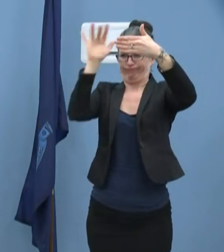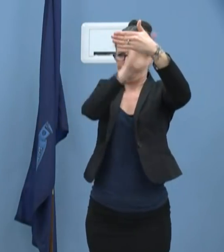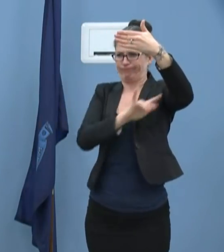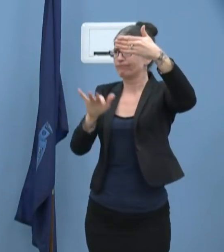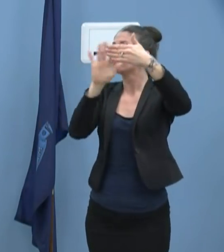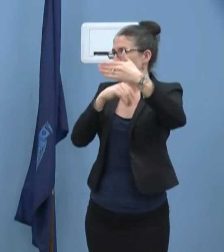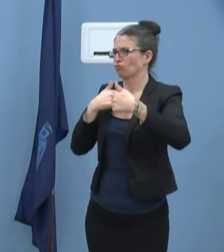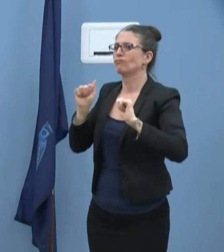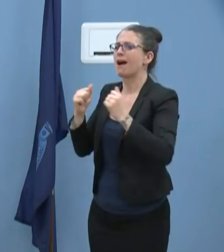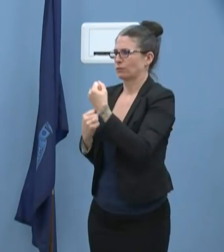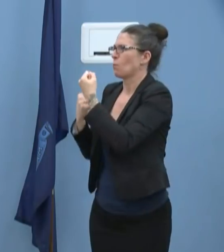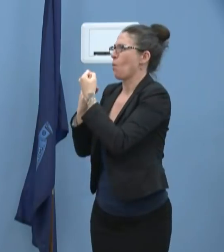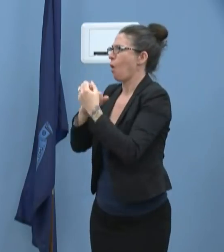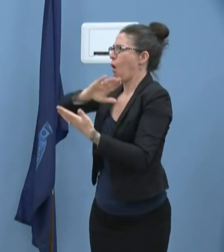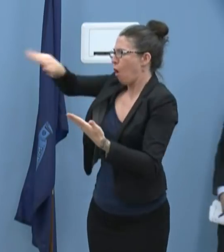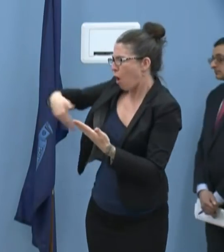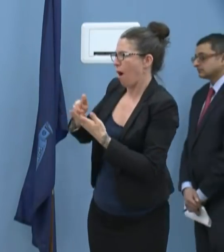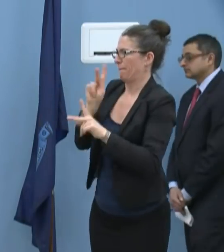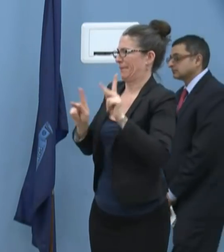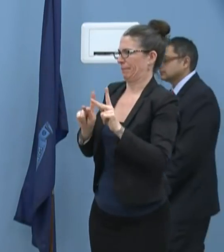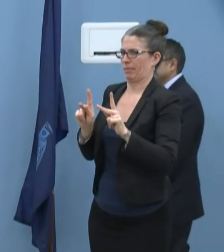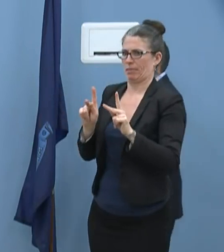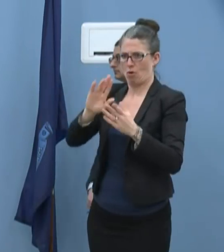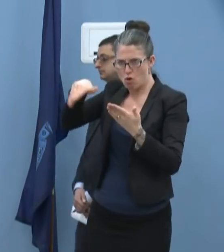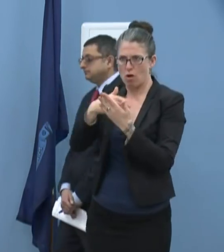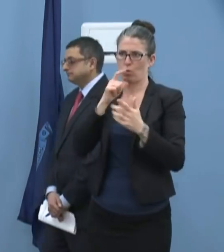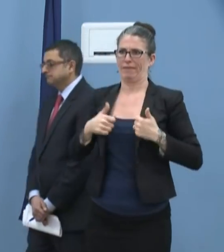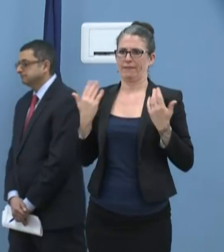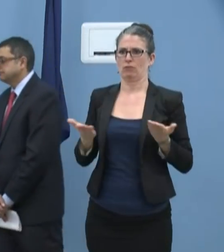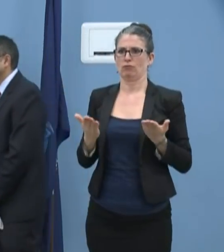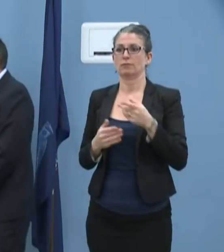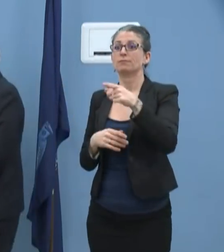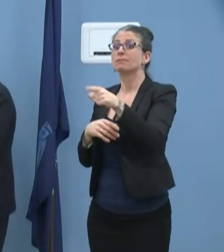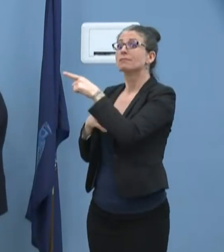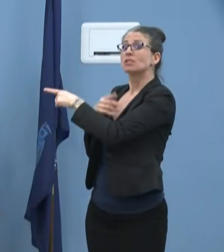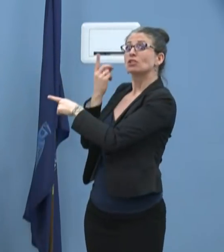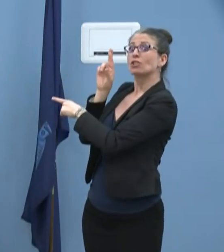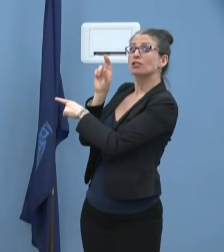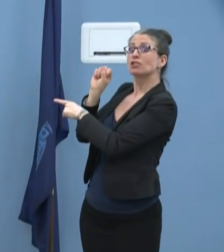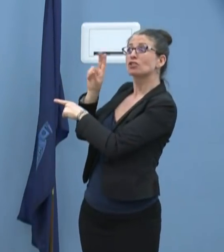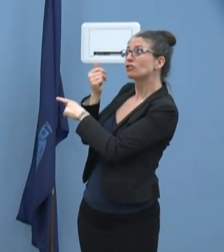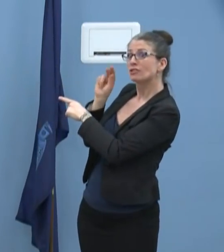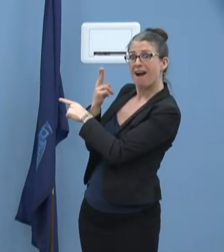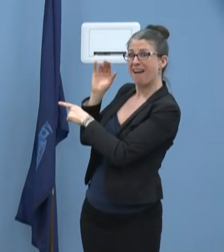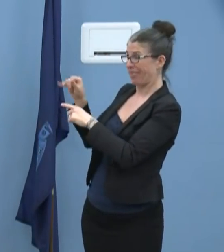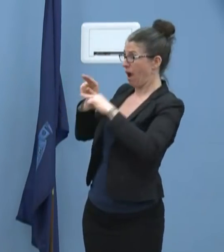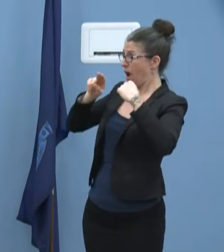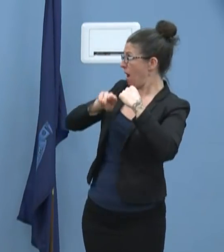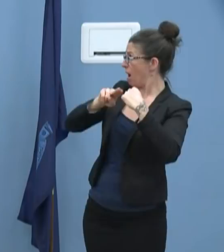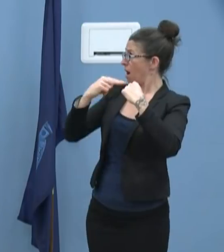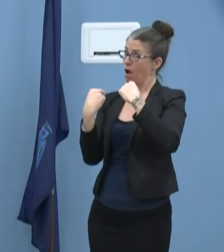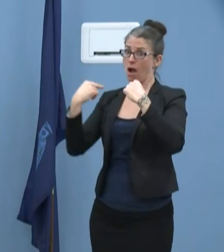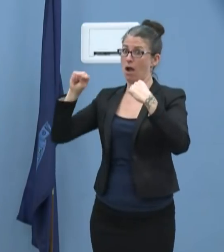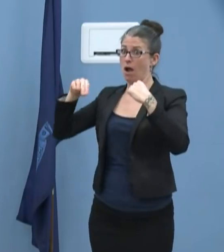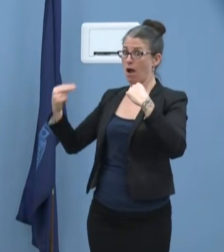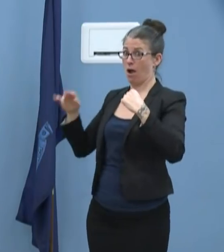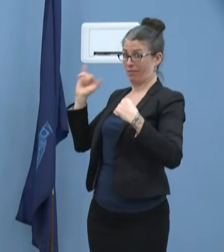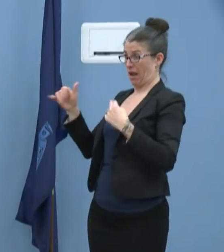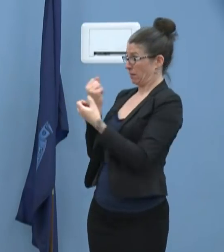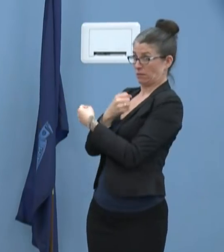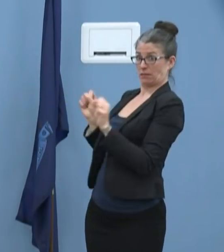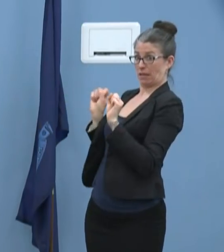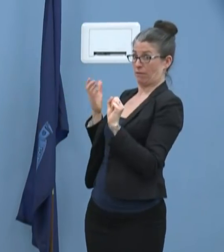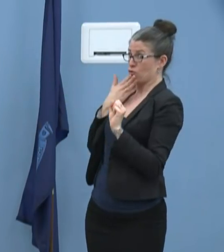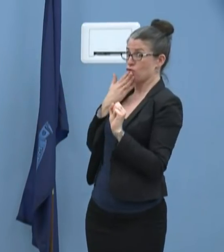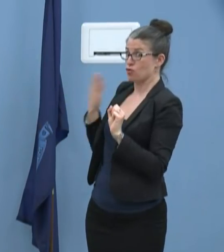can stay safe. And, Dr. Shah, is the head-to-toe sleeping? I mean, is that social distancing? Does that